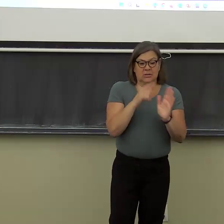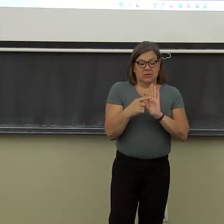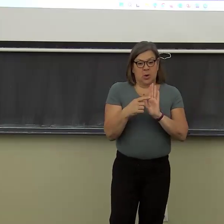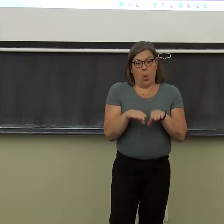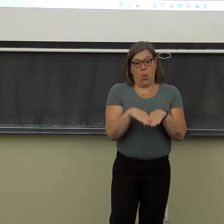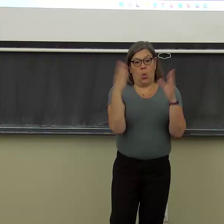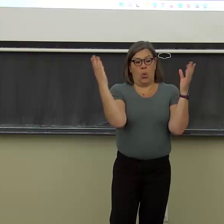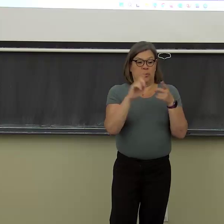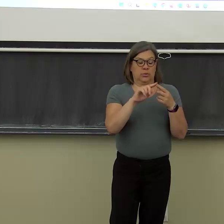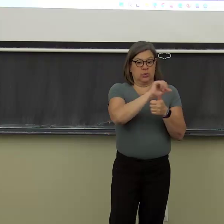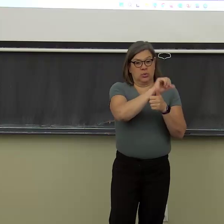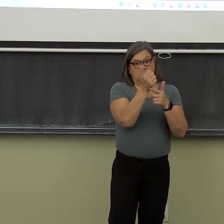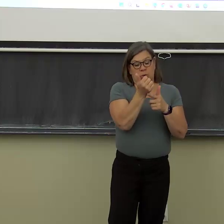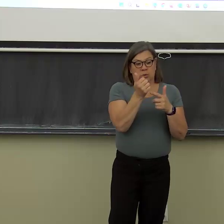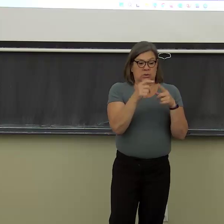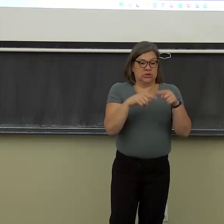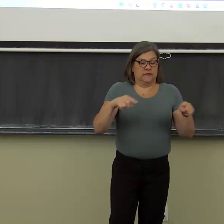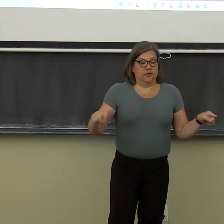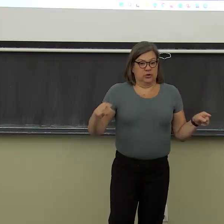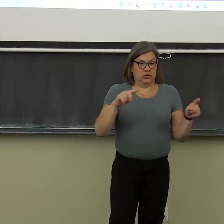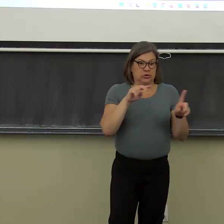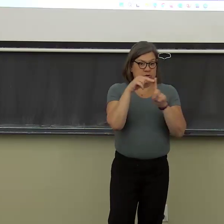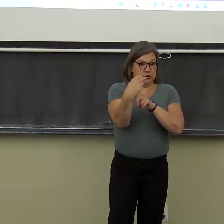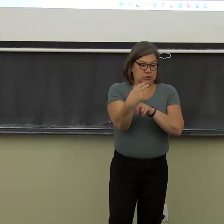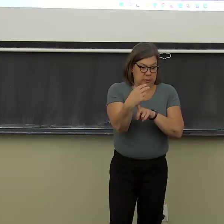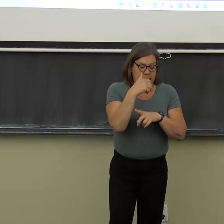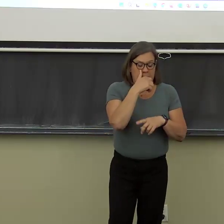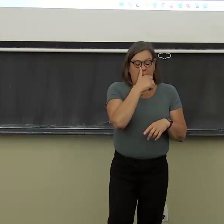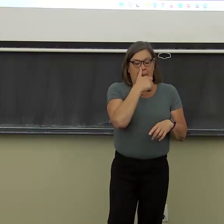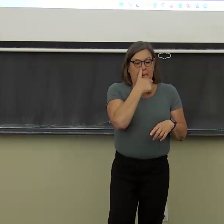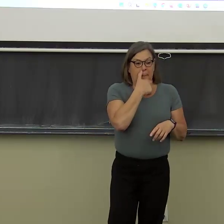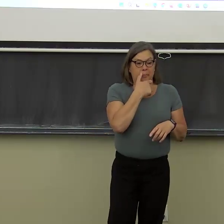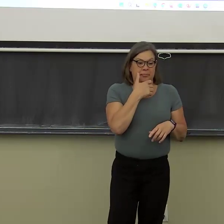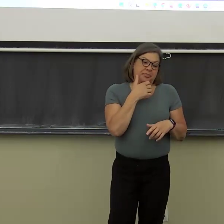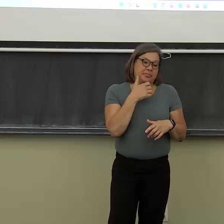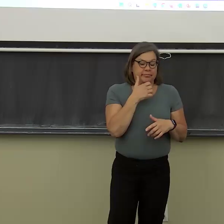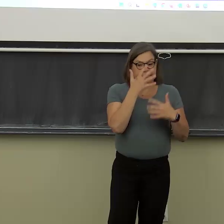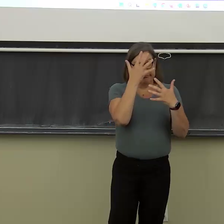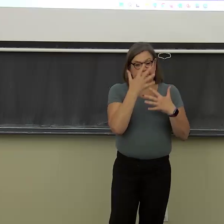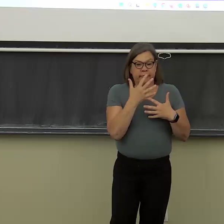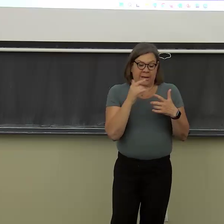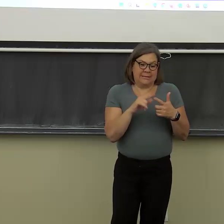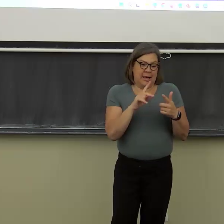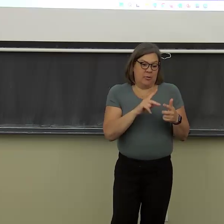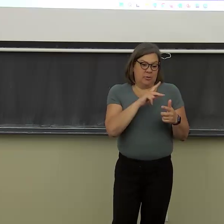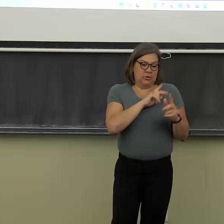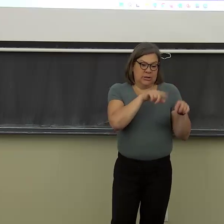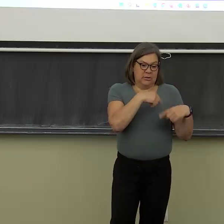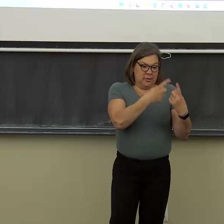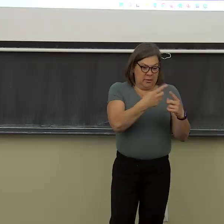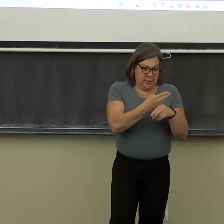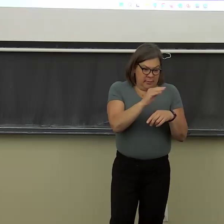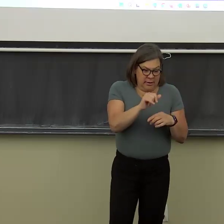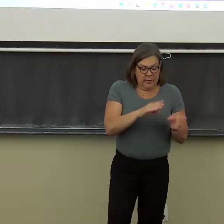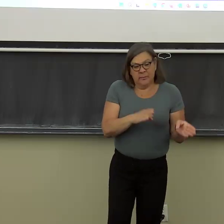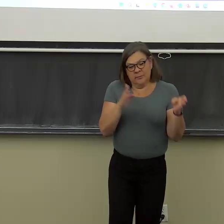to alternatives or diverse perspectives, which unfortunately is how personalization has been used in the media.